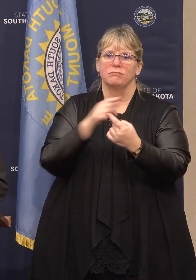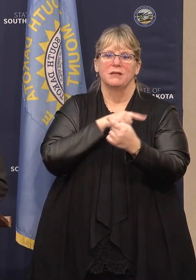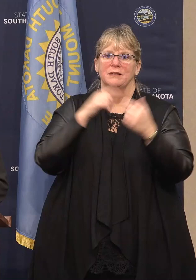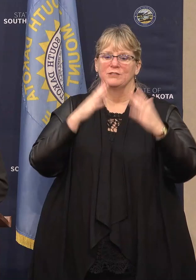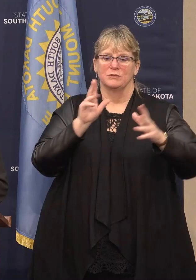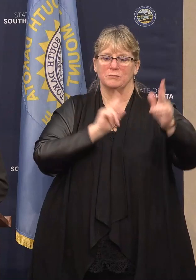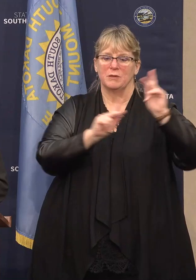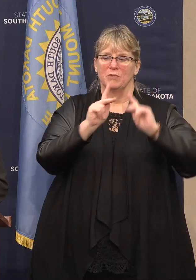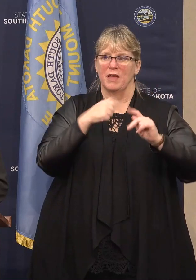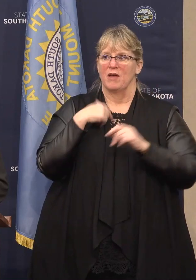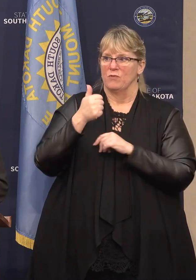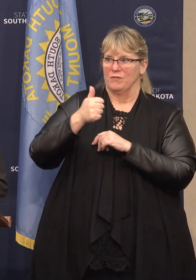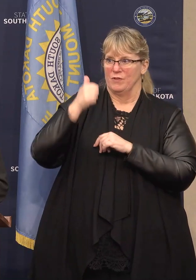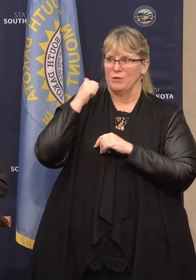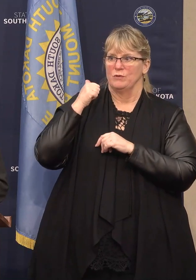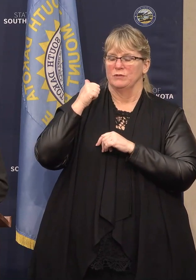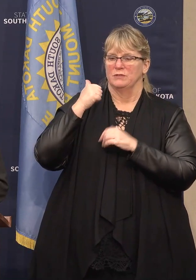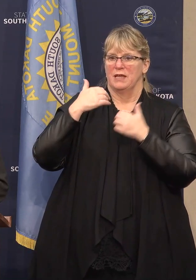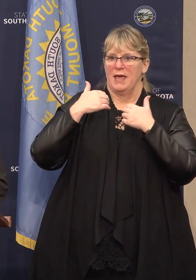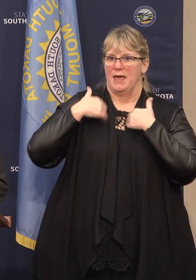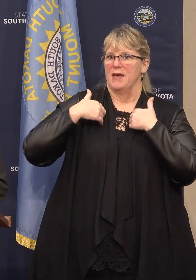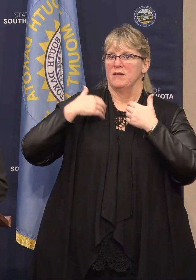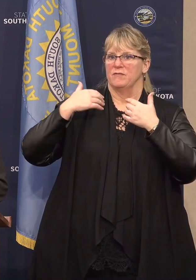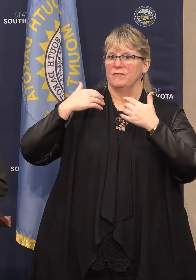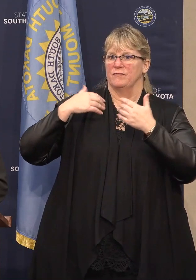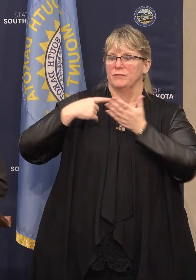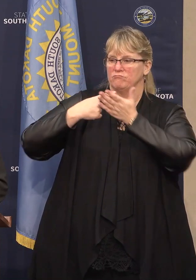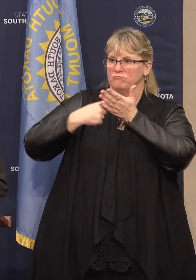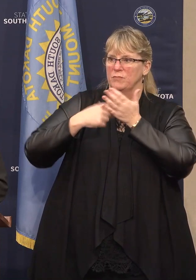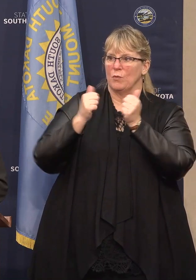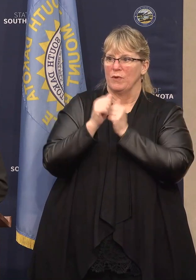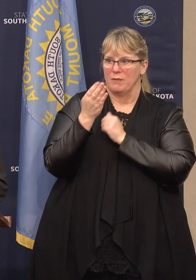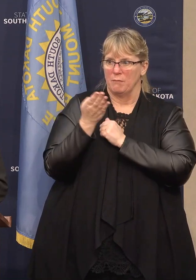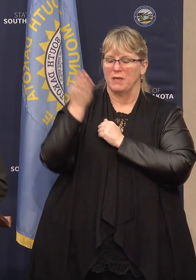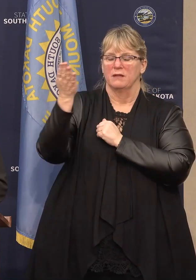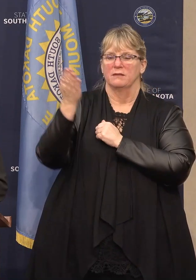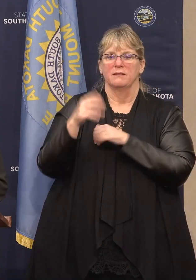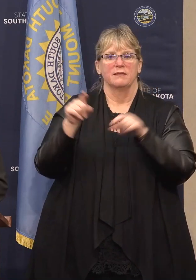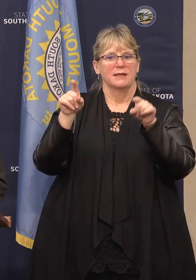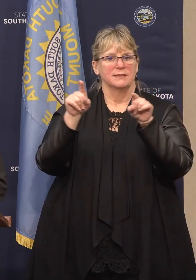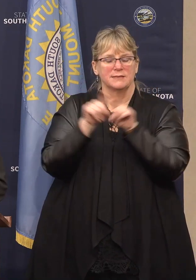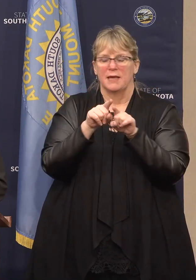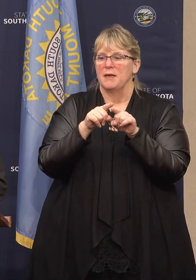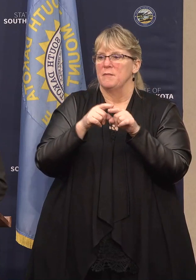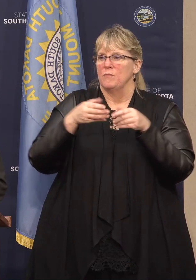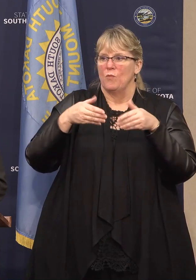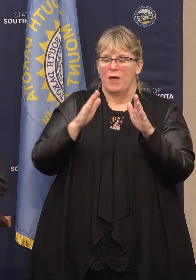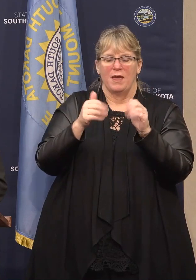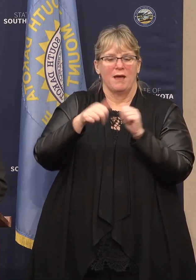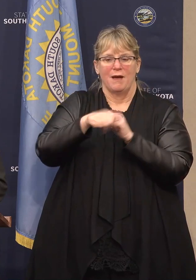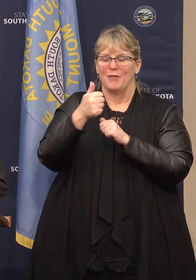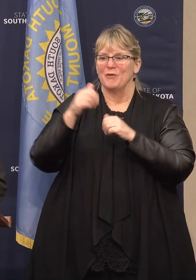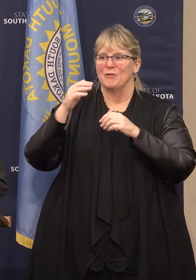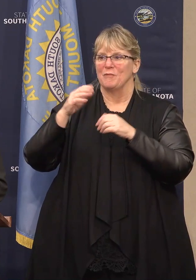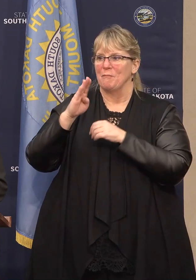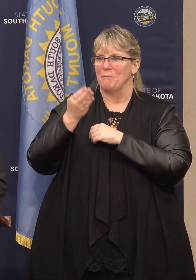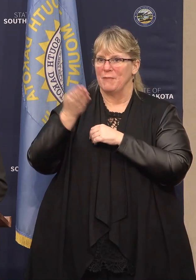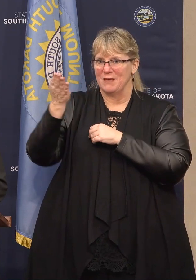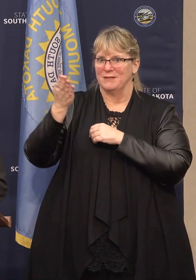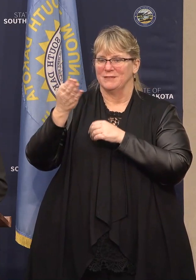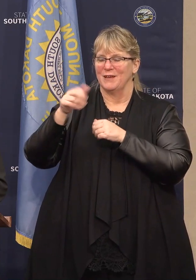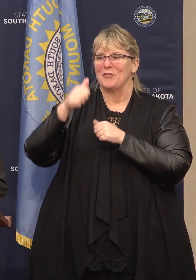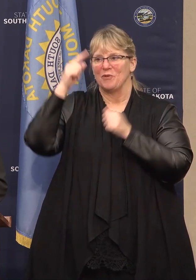legislature has refused to give a hearing to a bill. It was introduced under the same protocols, same mechanisms as every other bill governors have